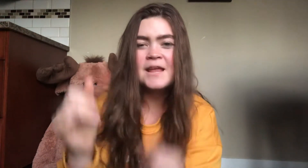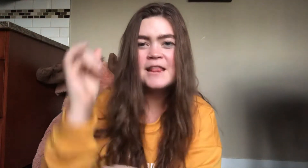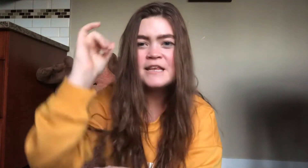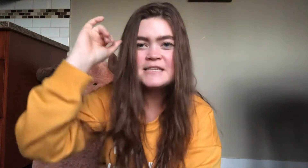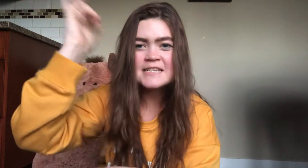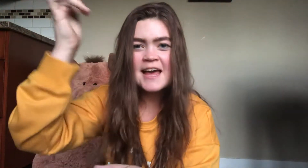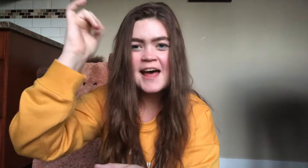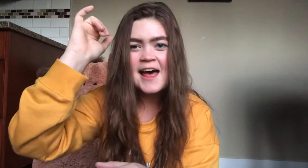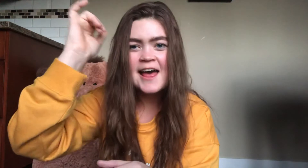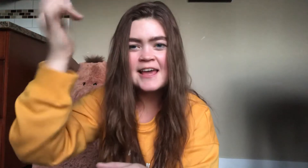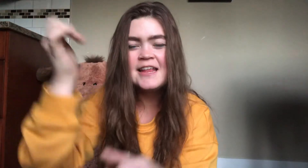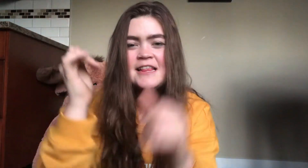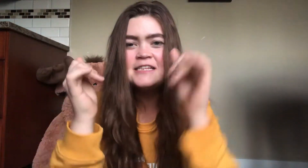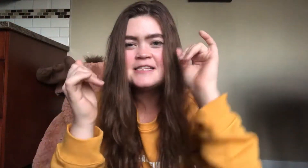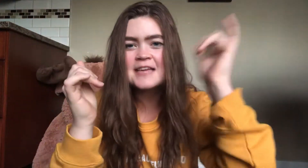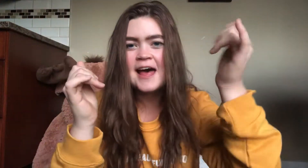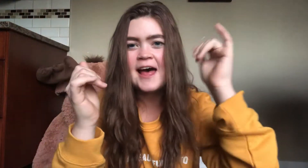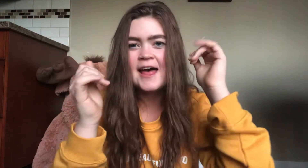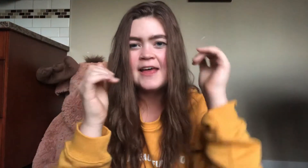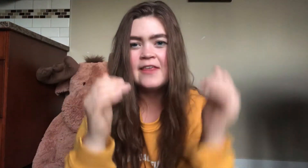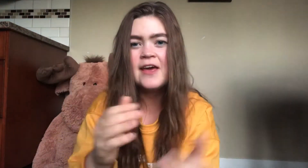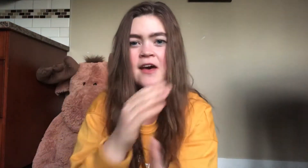in the sky, in the sky, there.